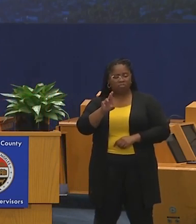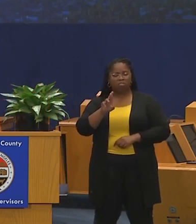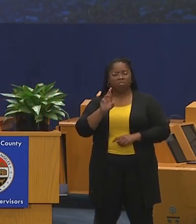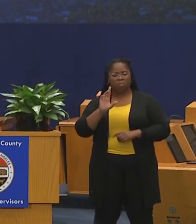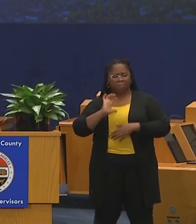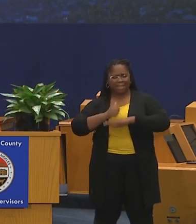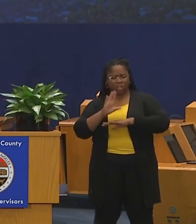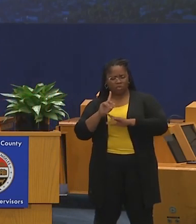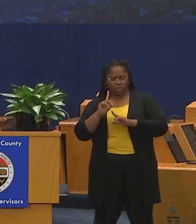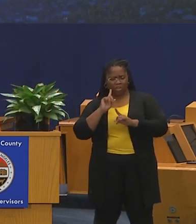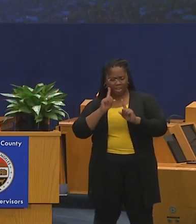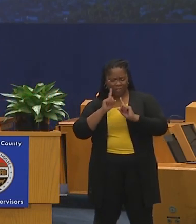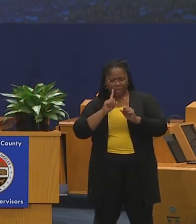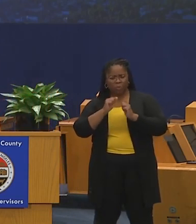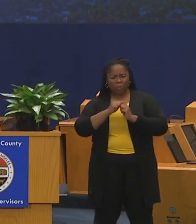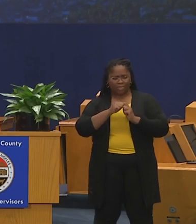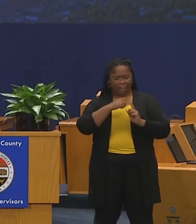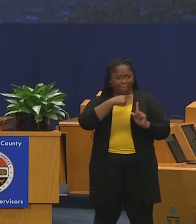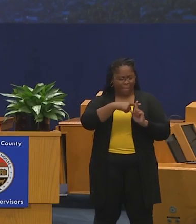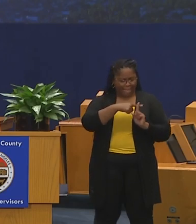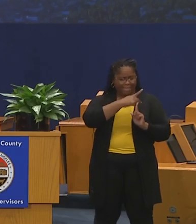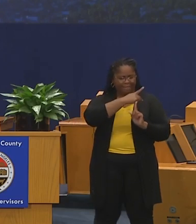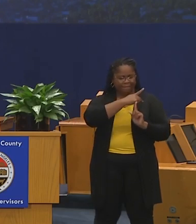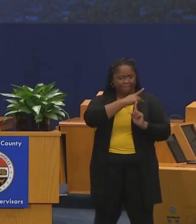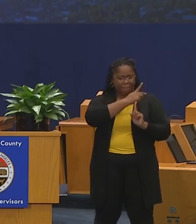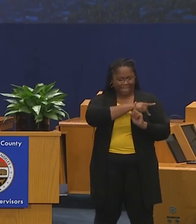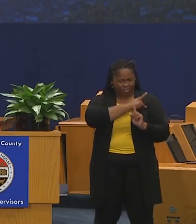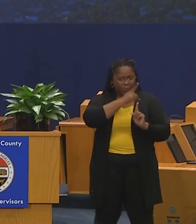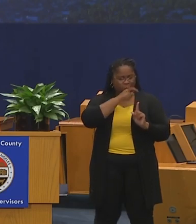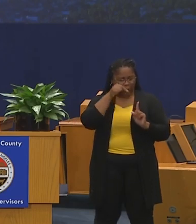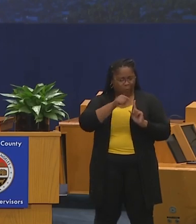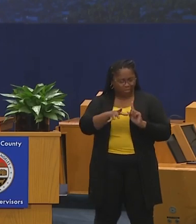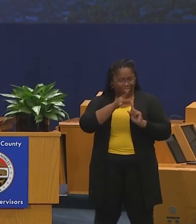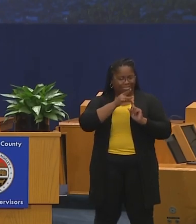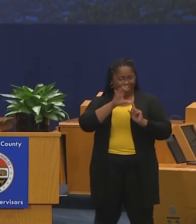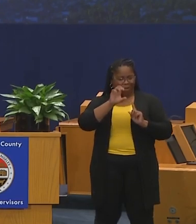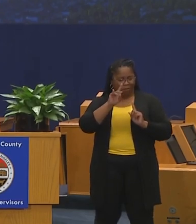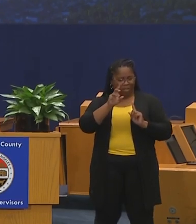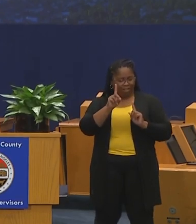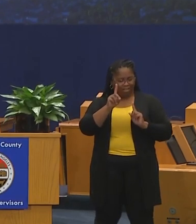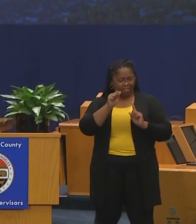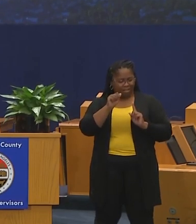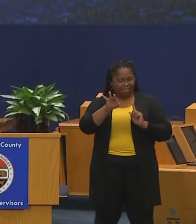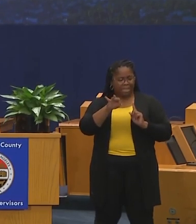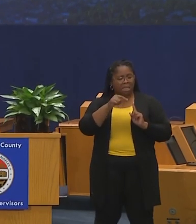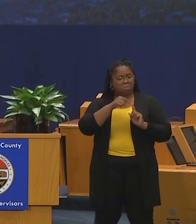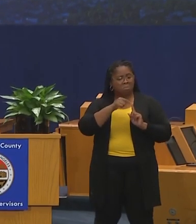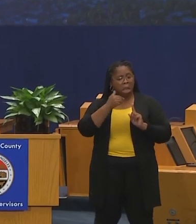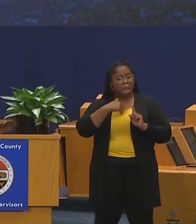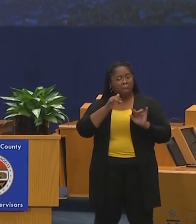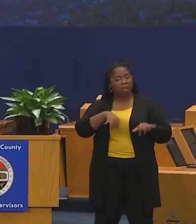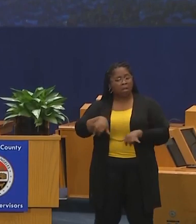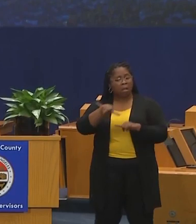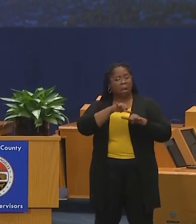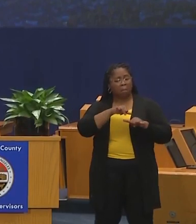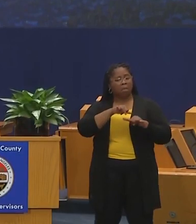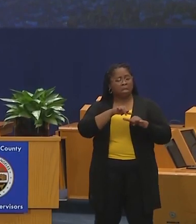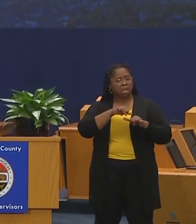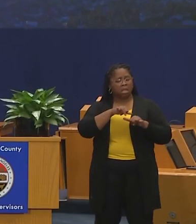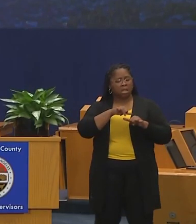you've had with positive patients, is there a sort of a common theme of how those patients have